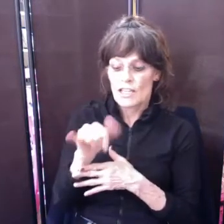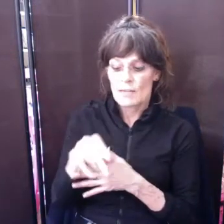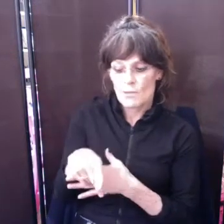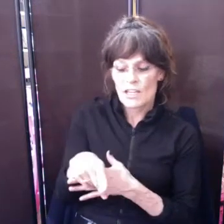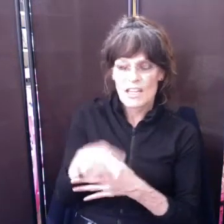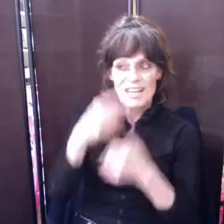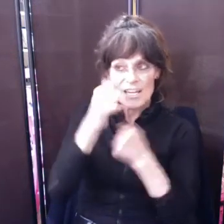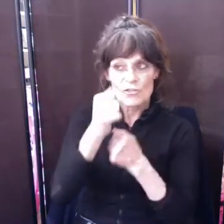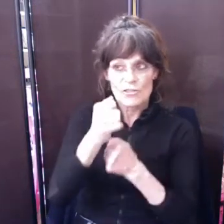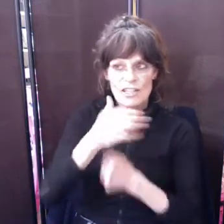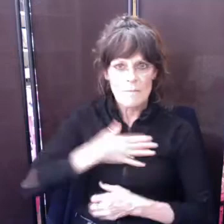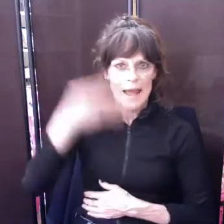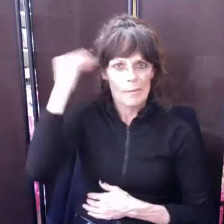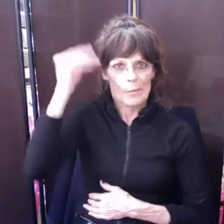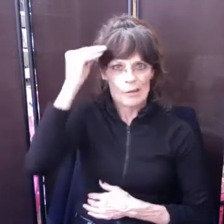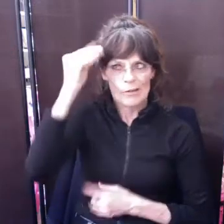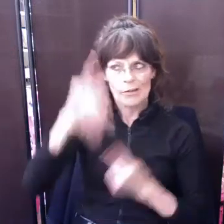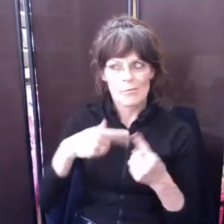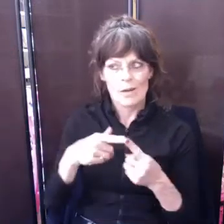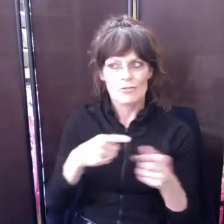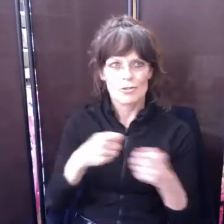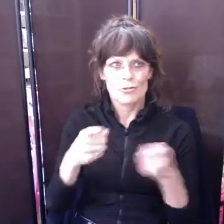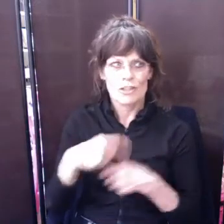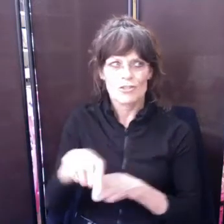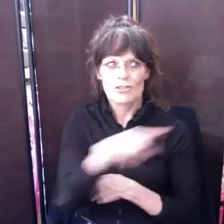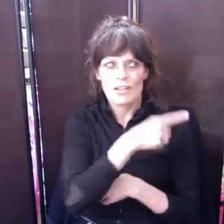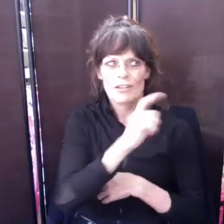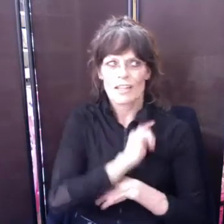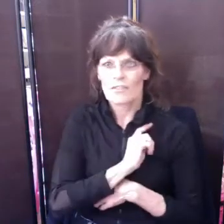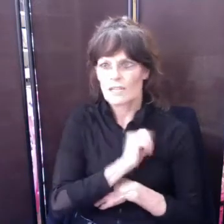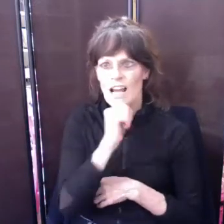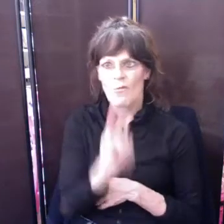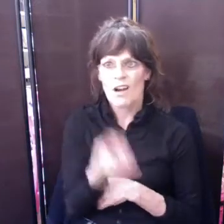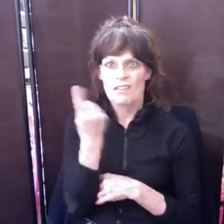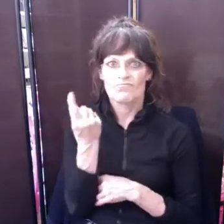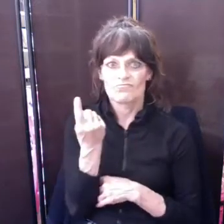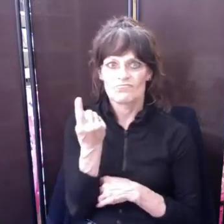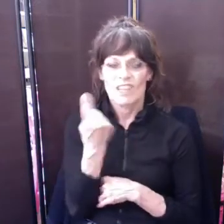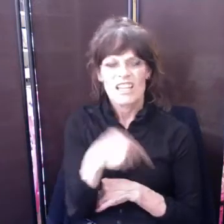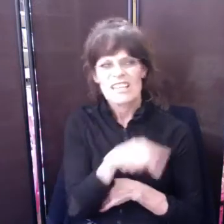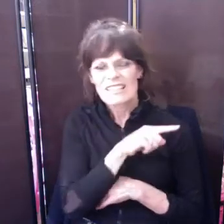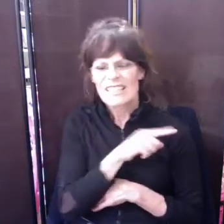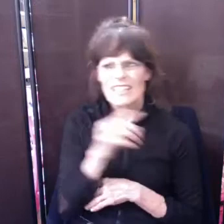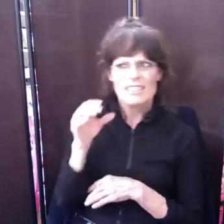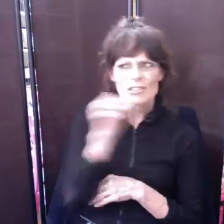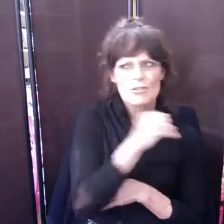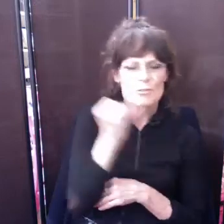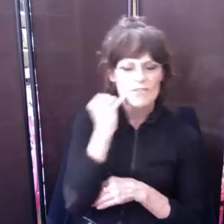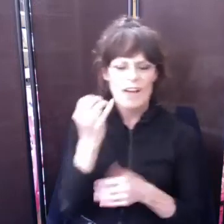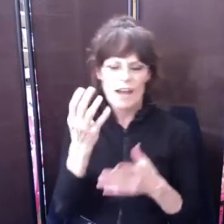my opinion about the direction that they are giving me. Not one. They sort of assume that if I would want what they have, I